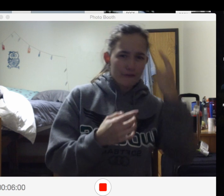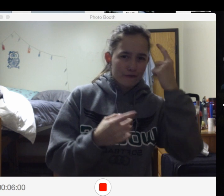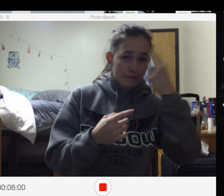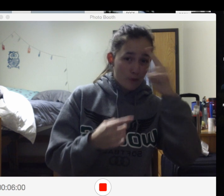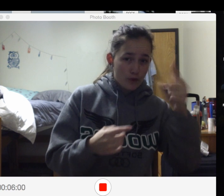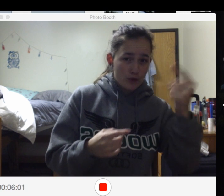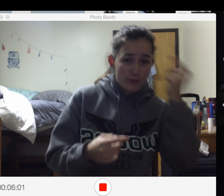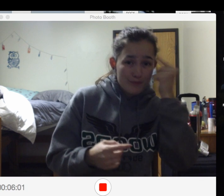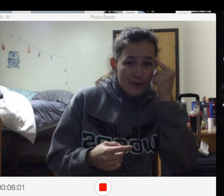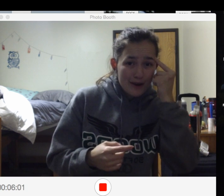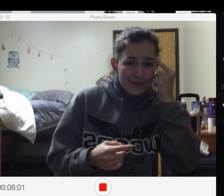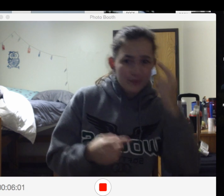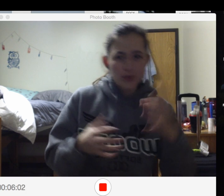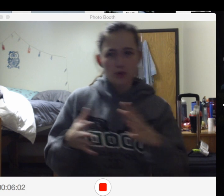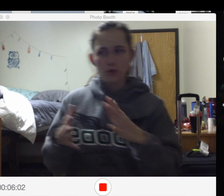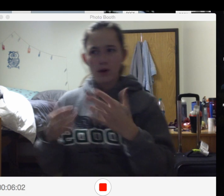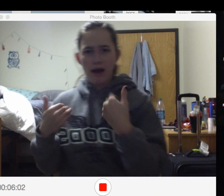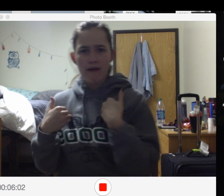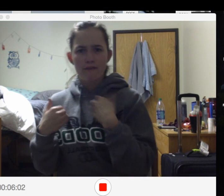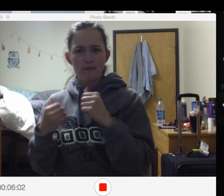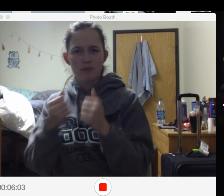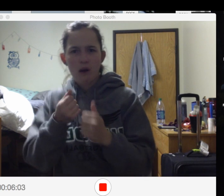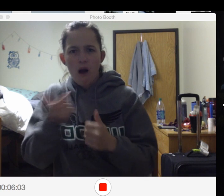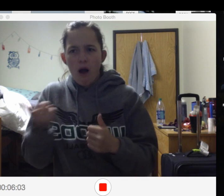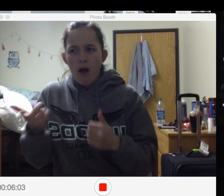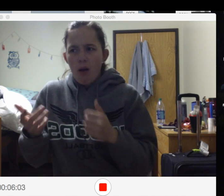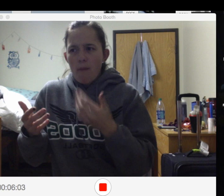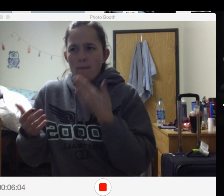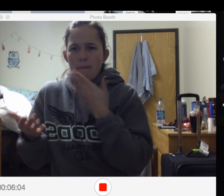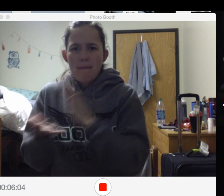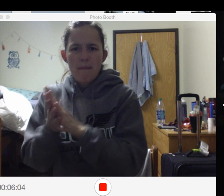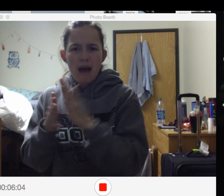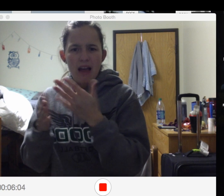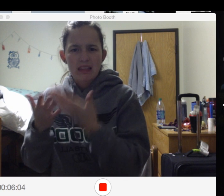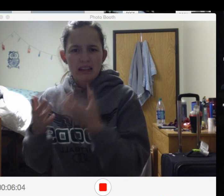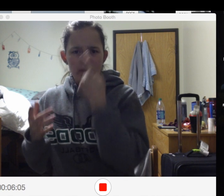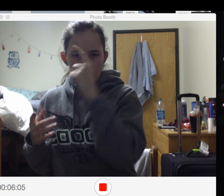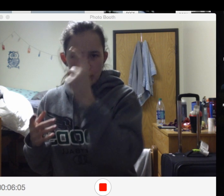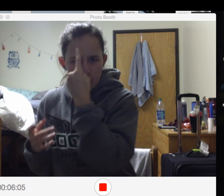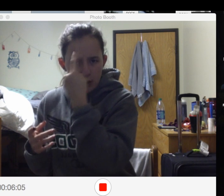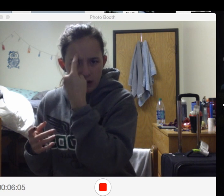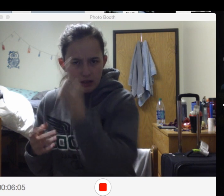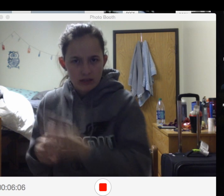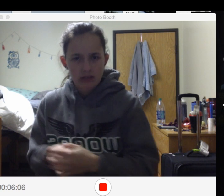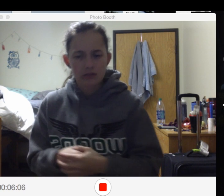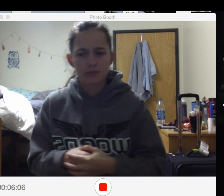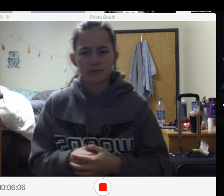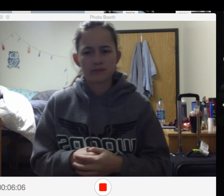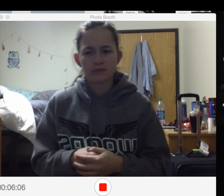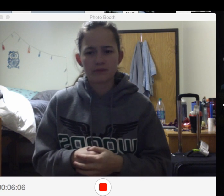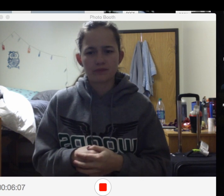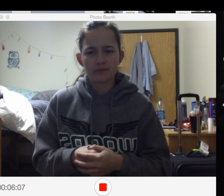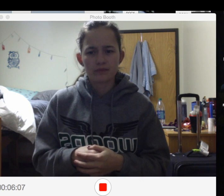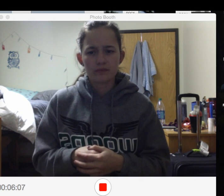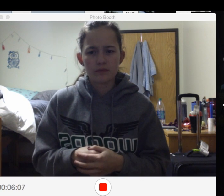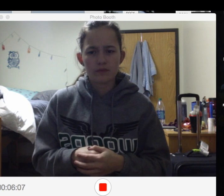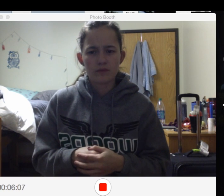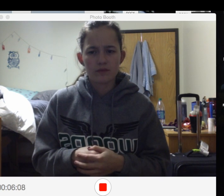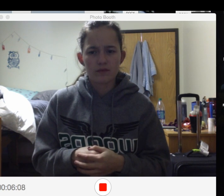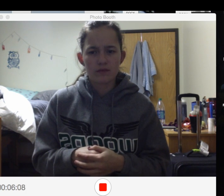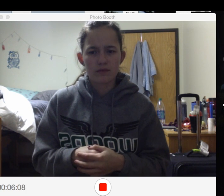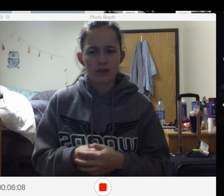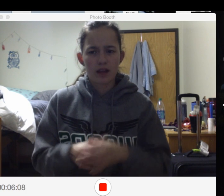So what this suggests is actually that we may have the story about the internet wrong. In a broadcast society, this is how the founding mythology goes, right?